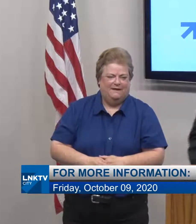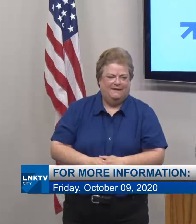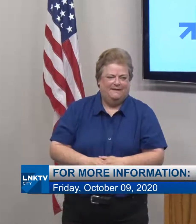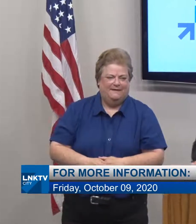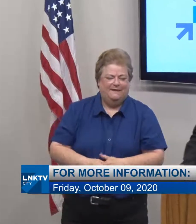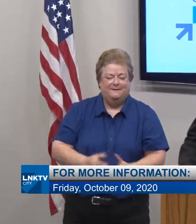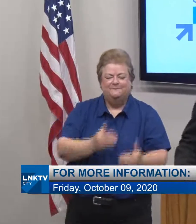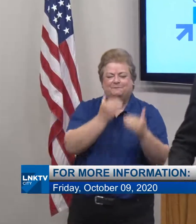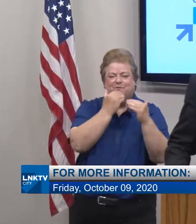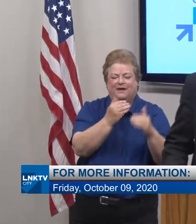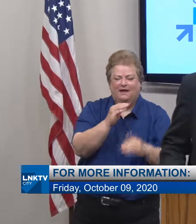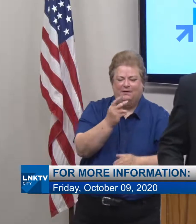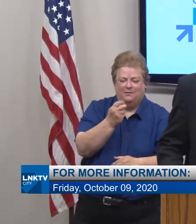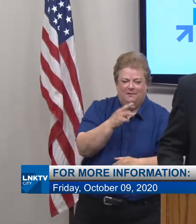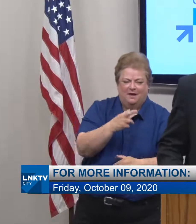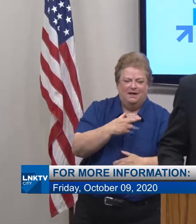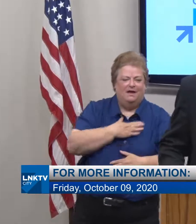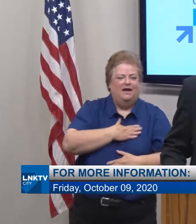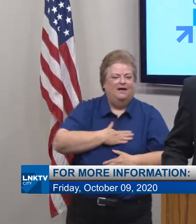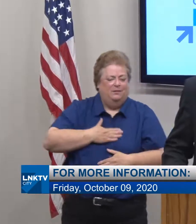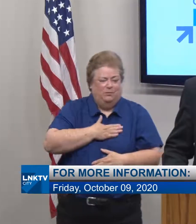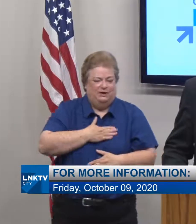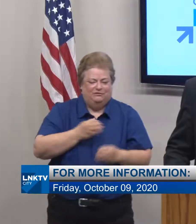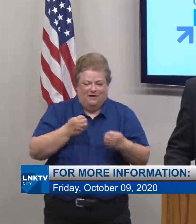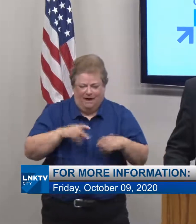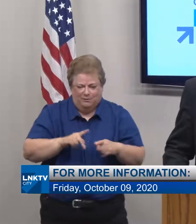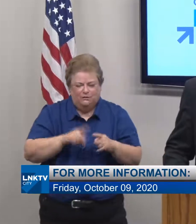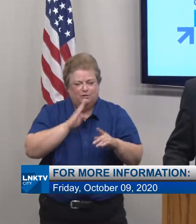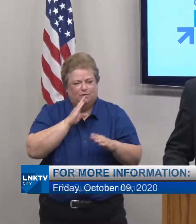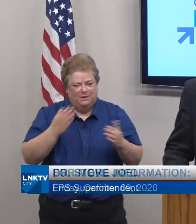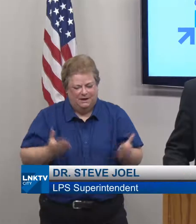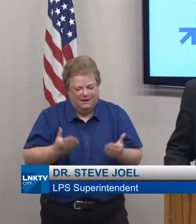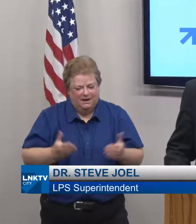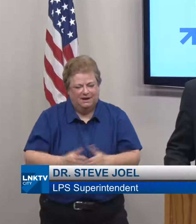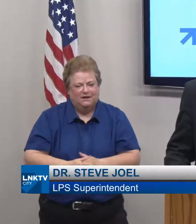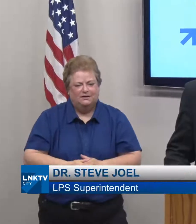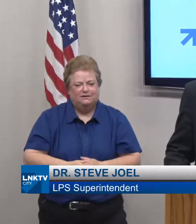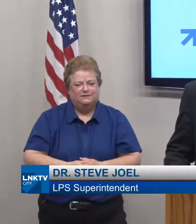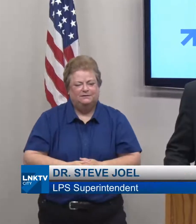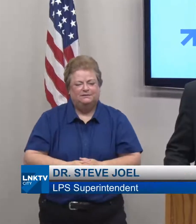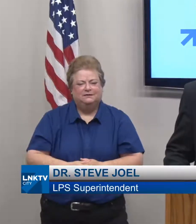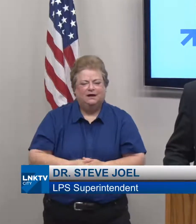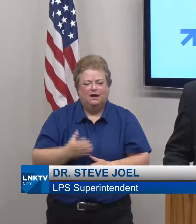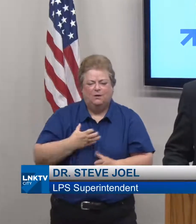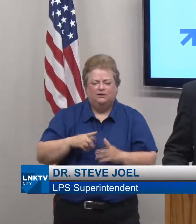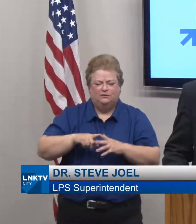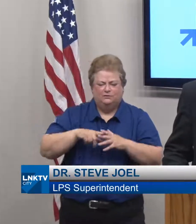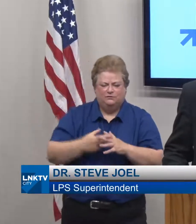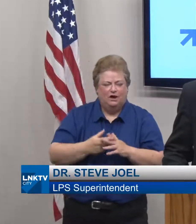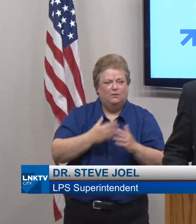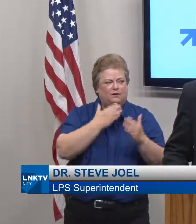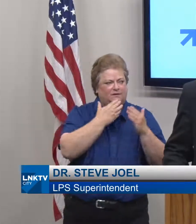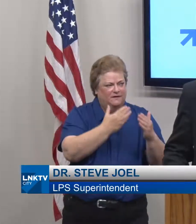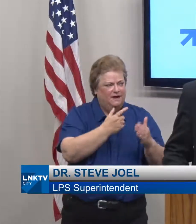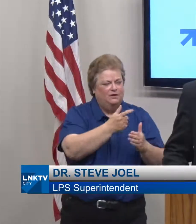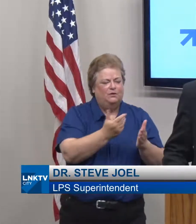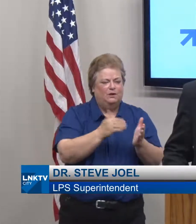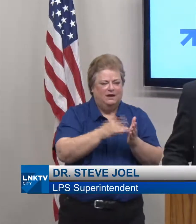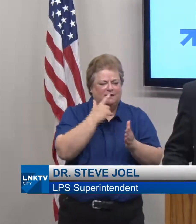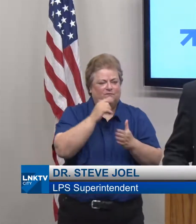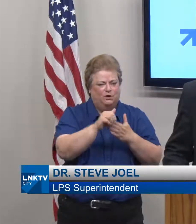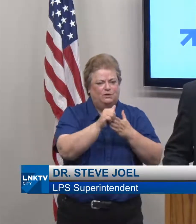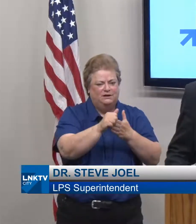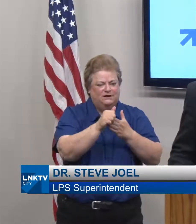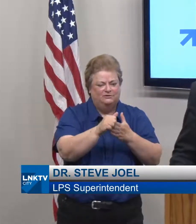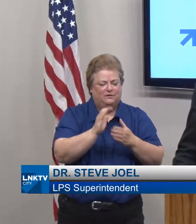Thank you, Mayor, and appreciate very much the opportunity to be here. And I want to begin my comments by, first of all, thanking you again for your leadership in the